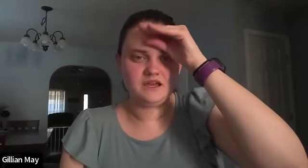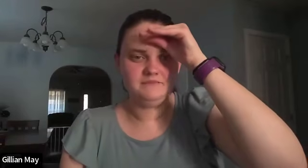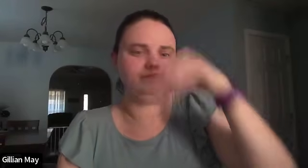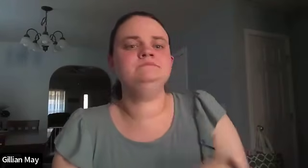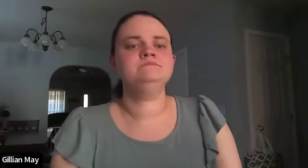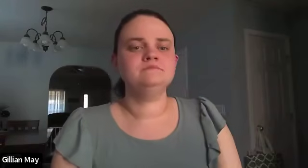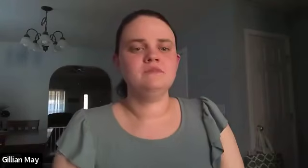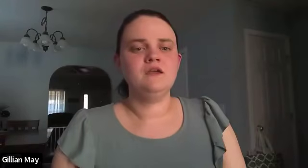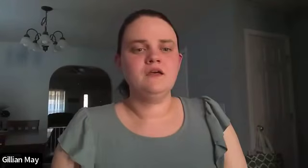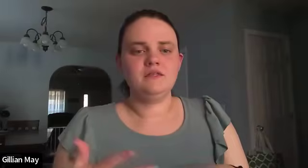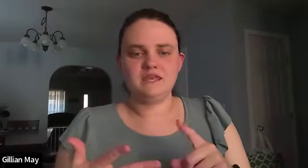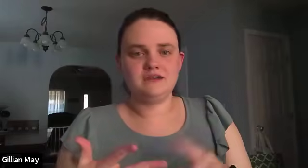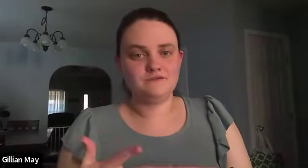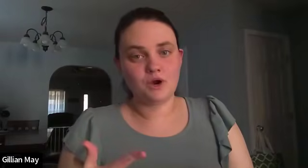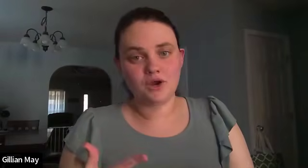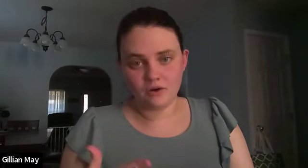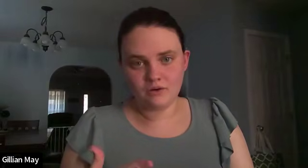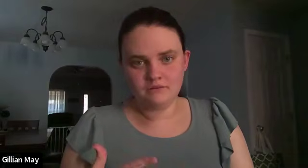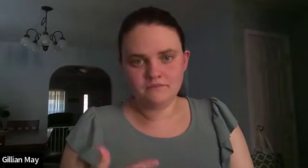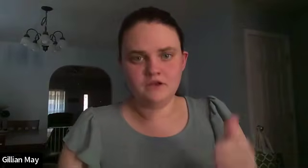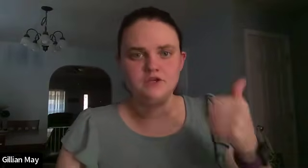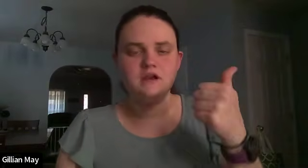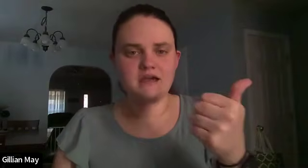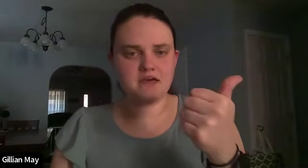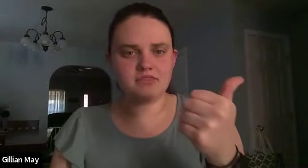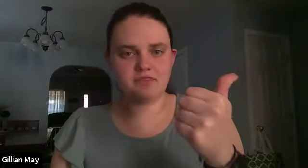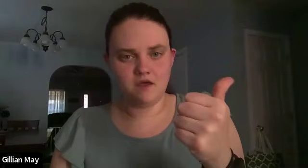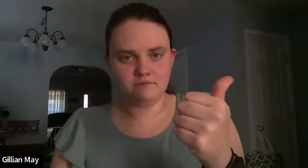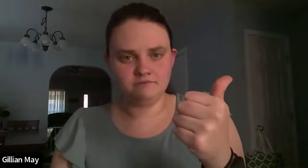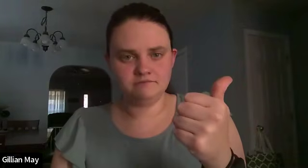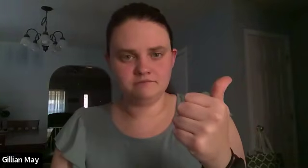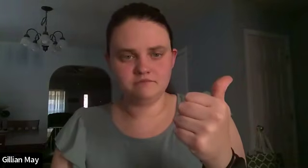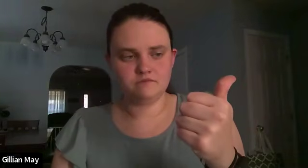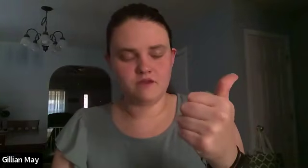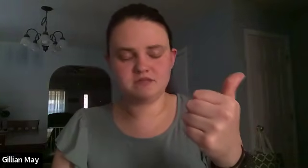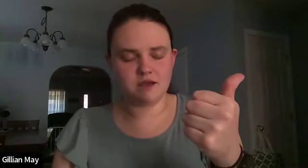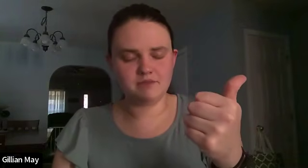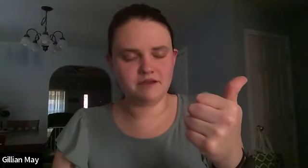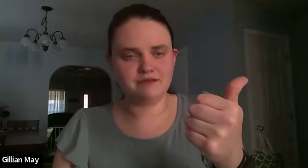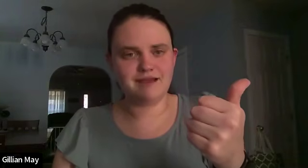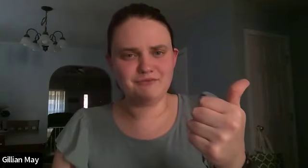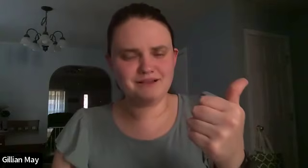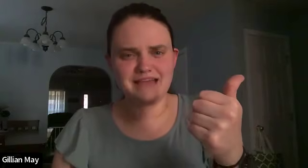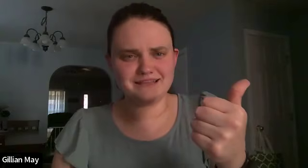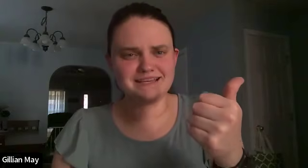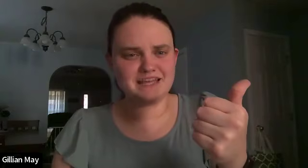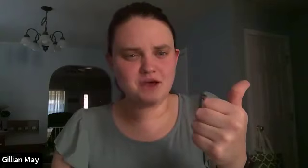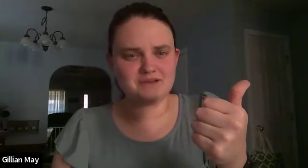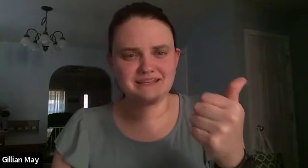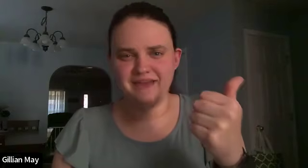Okay? Then for girl, you're going to have that thumbs up, my bad. I realized as I said thumb, I was like,